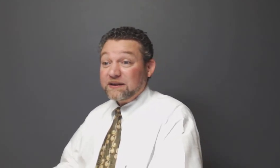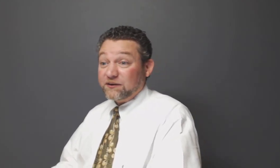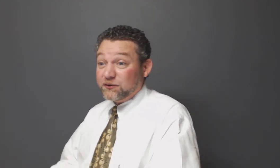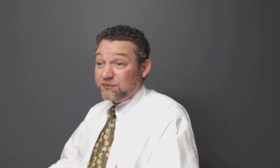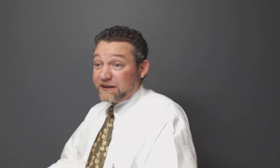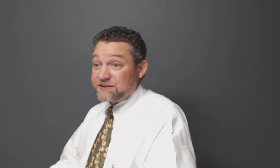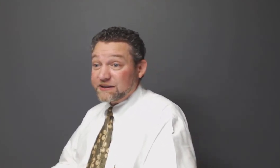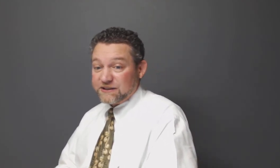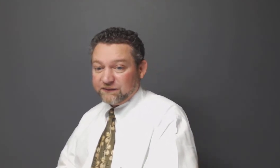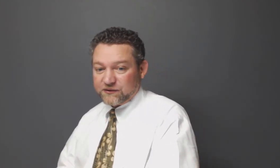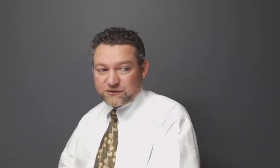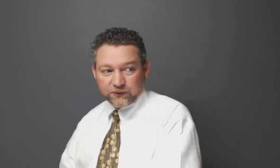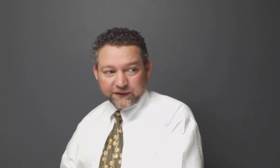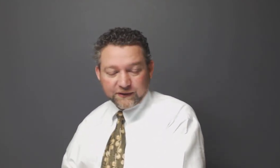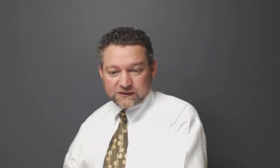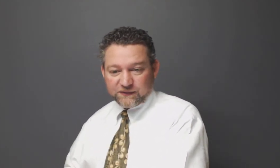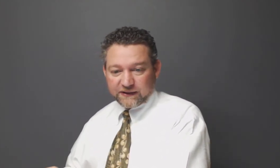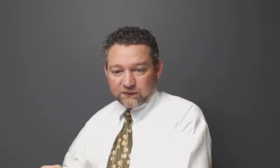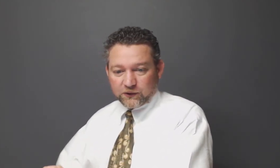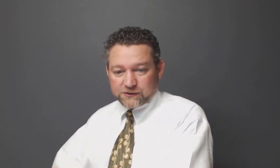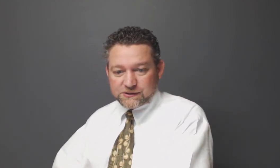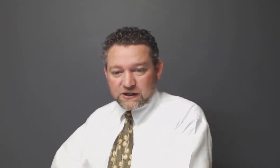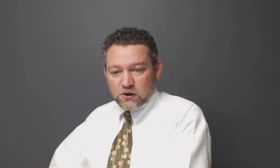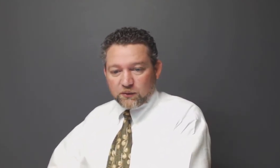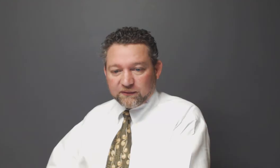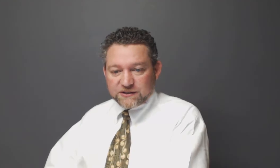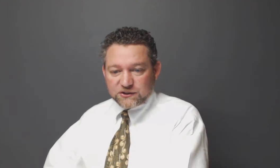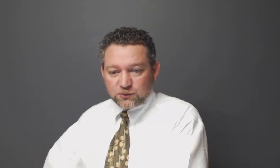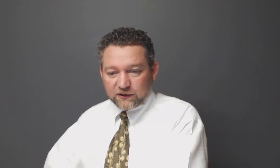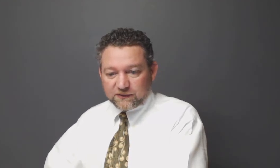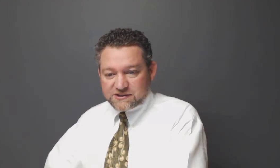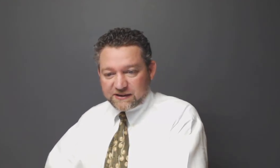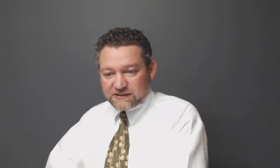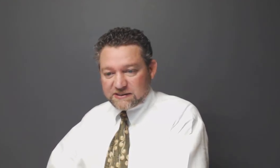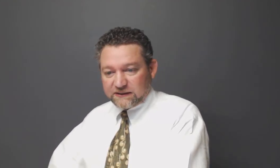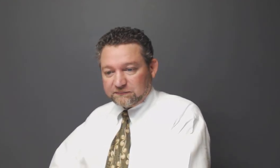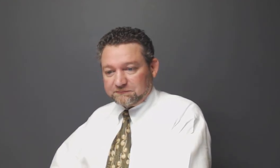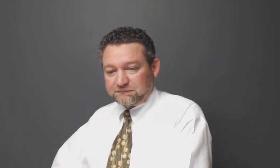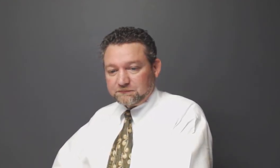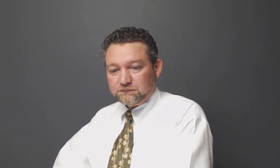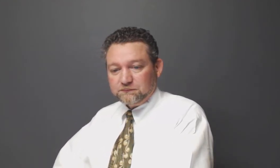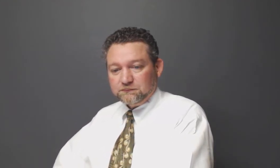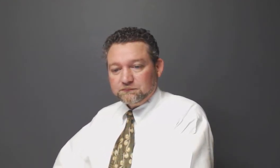In the tribulation, it's a different story. It's faith and works. Revelation 12, verse 17.